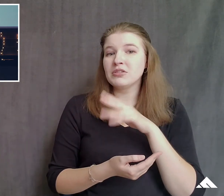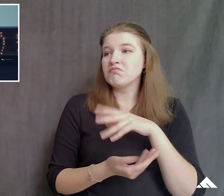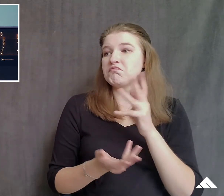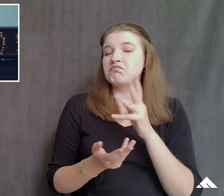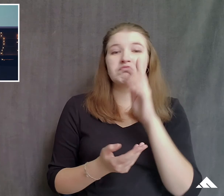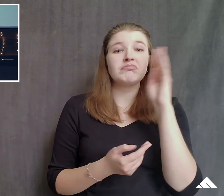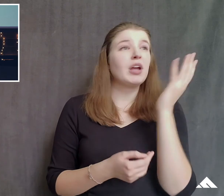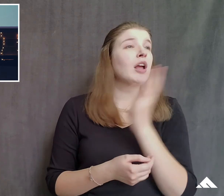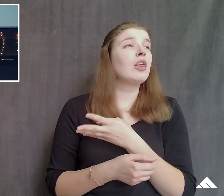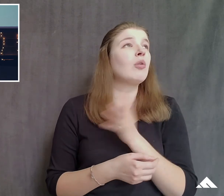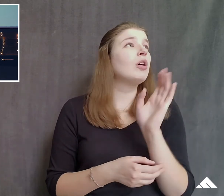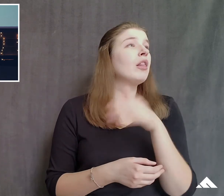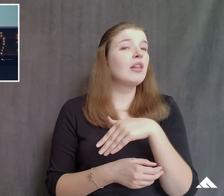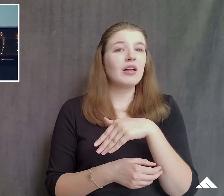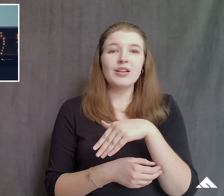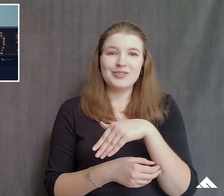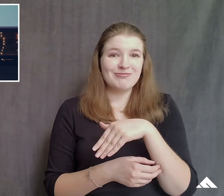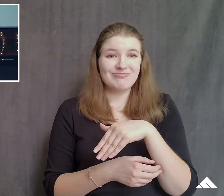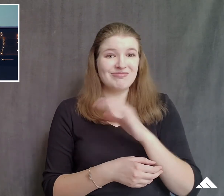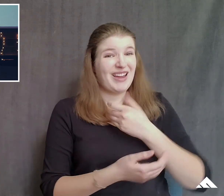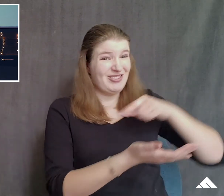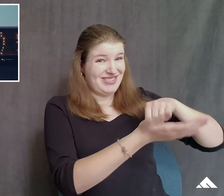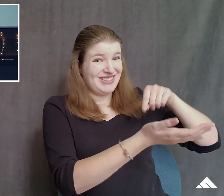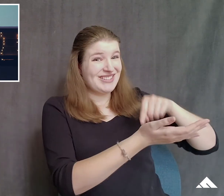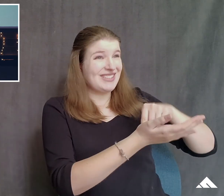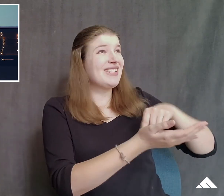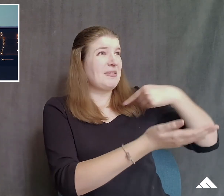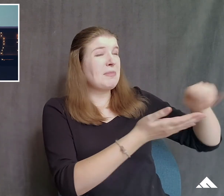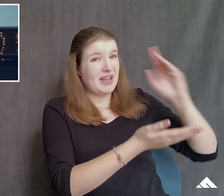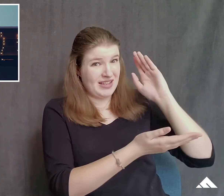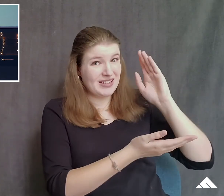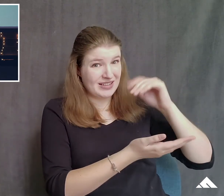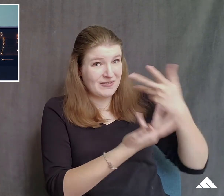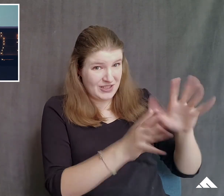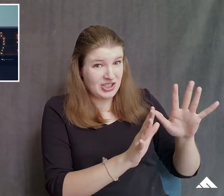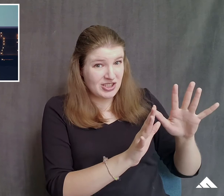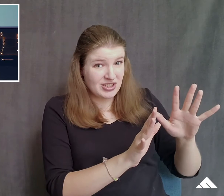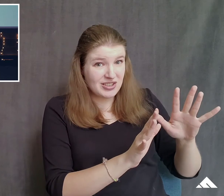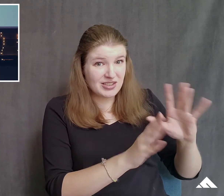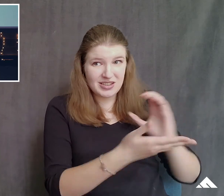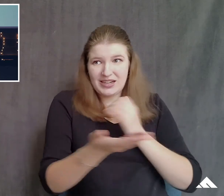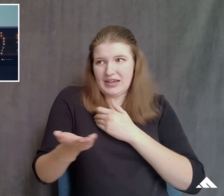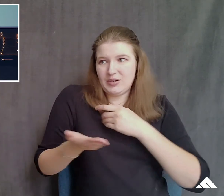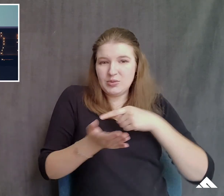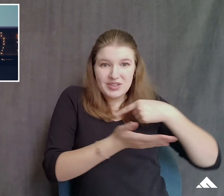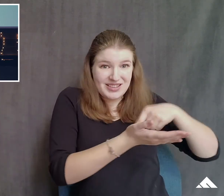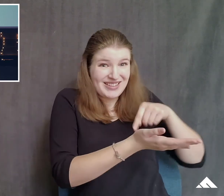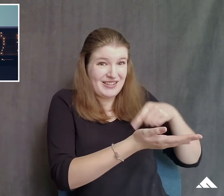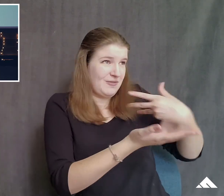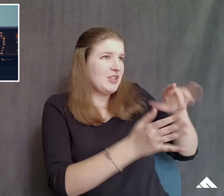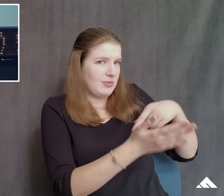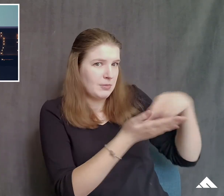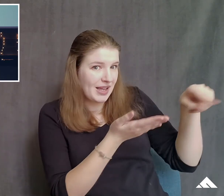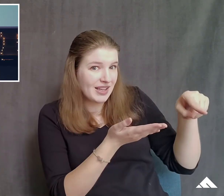and ignored it. That debt that we owed didn't remain unpaid. The debt you owed didn't remain unpaid. The debt I owed didn't remain unpaid. It got